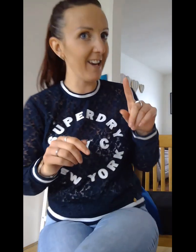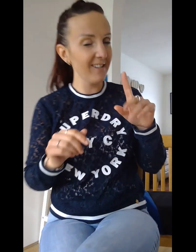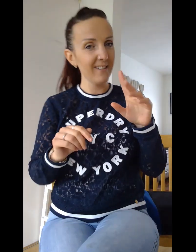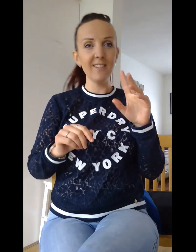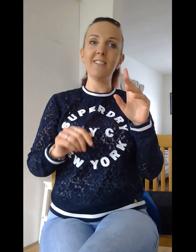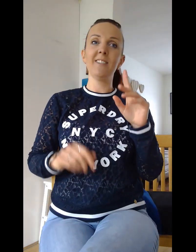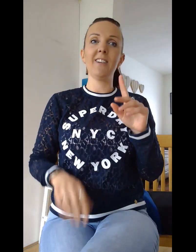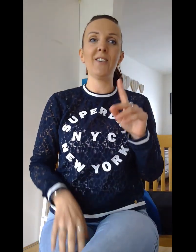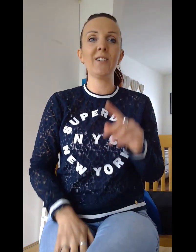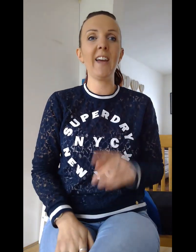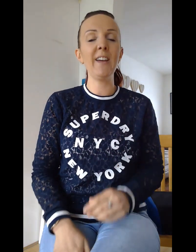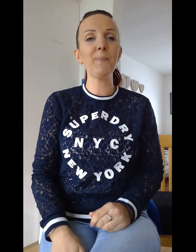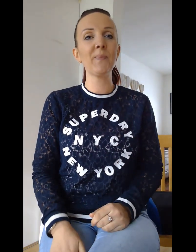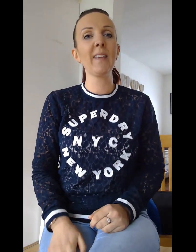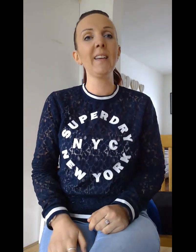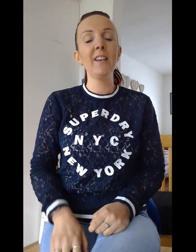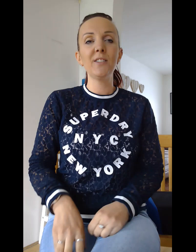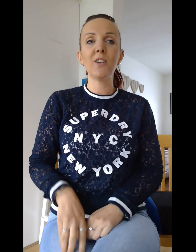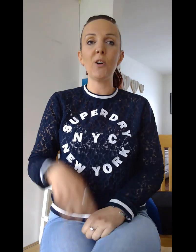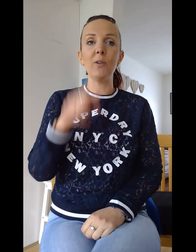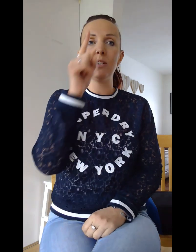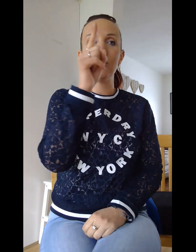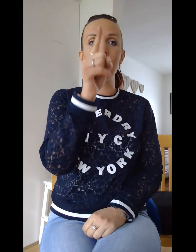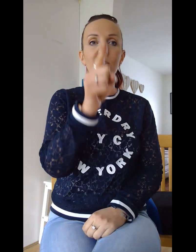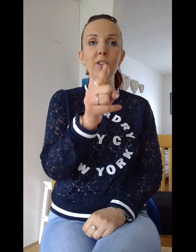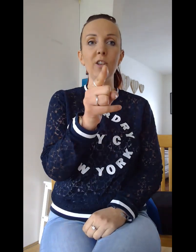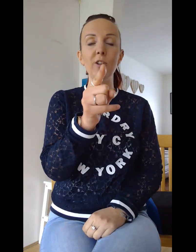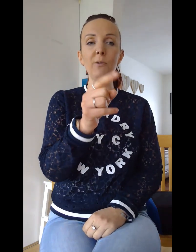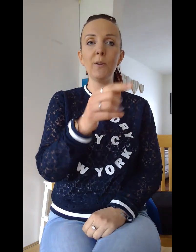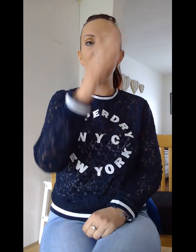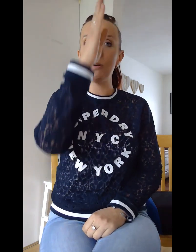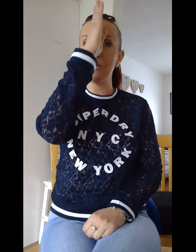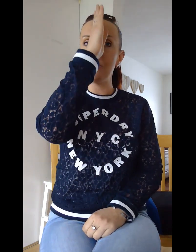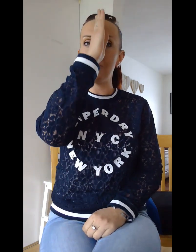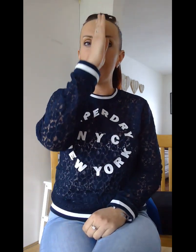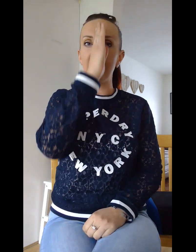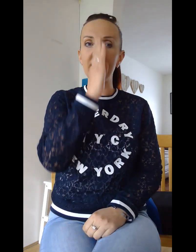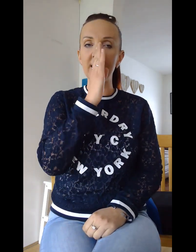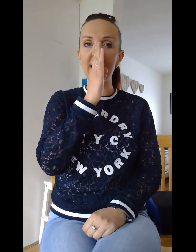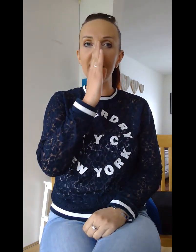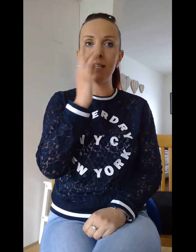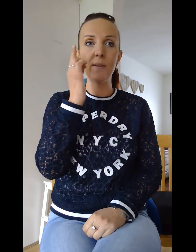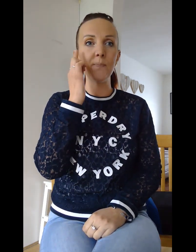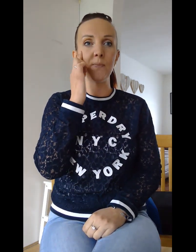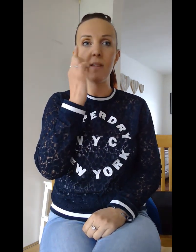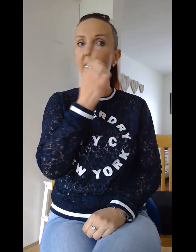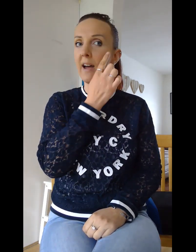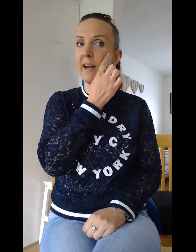today. Okay, so you with the sad